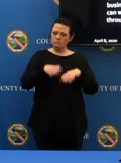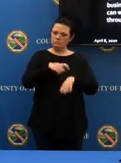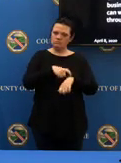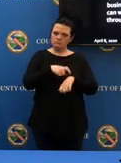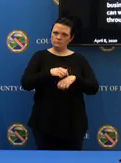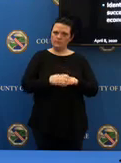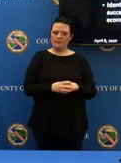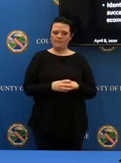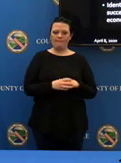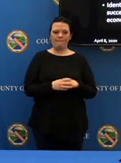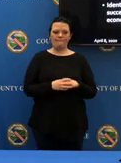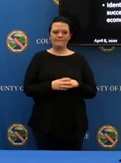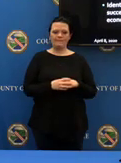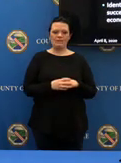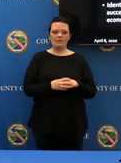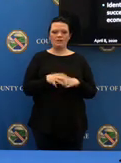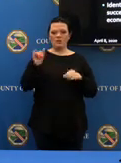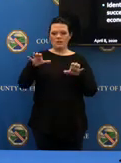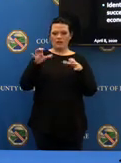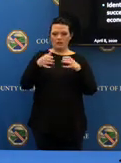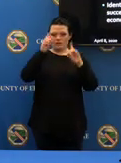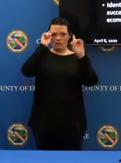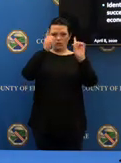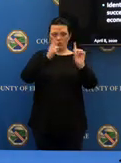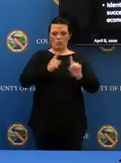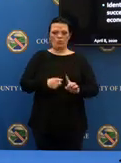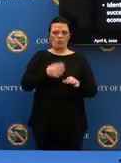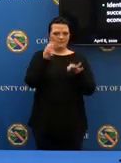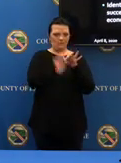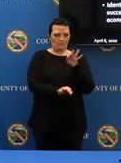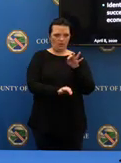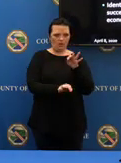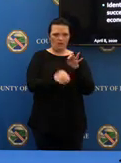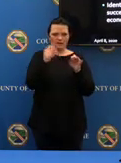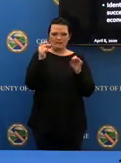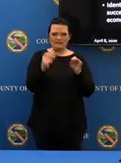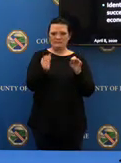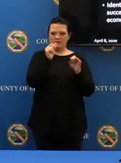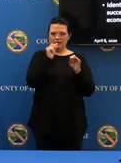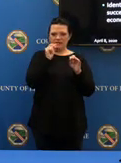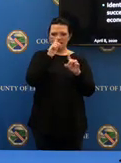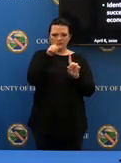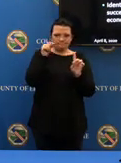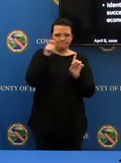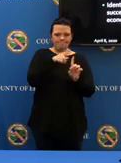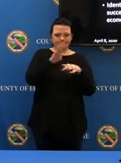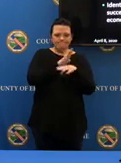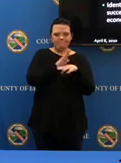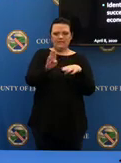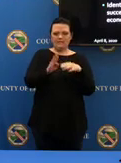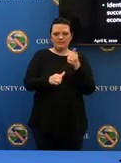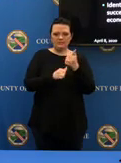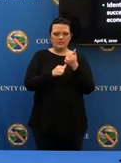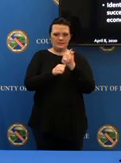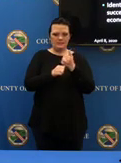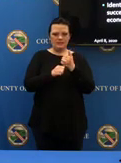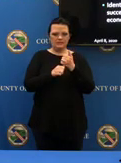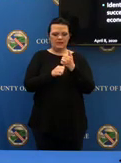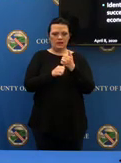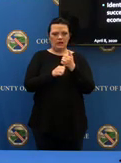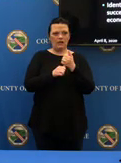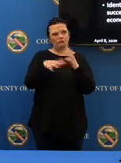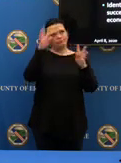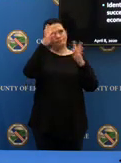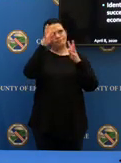times. The task force objectives were simple: immediate and targeted business assistance to local businesses, to come